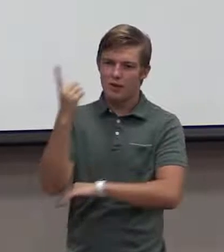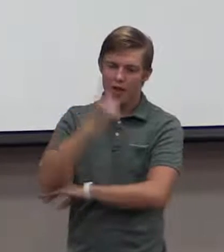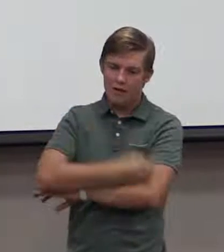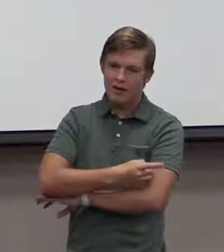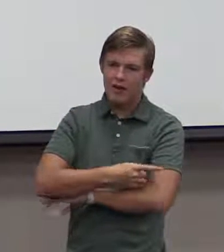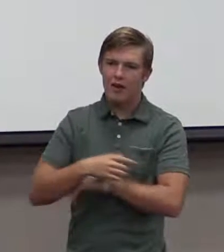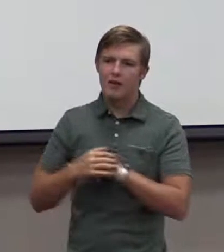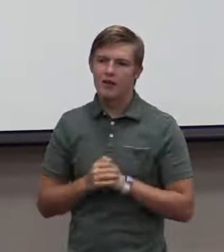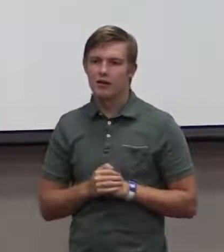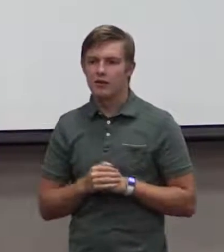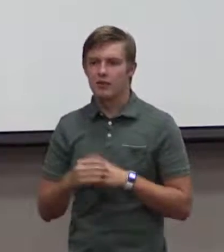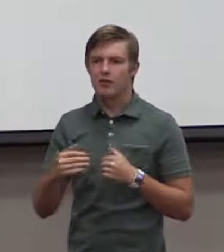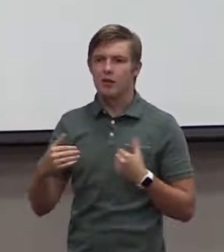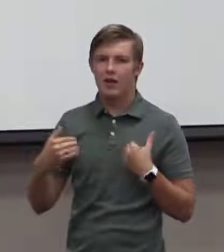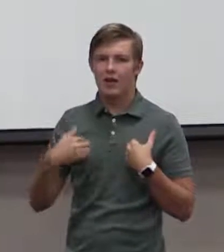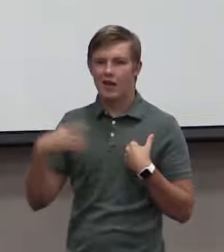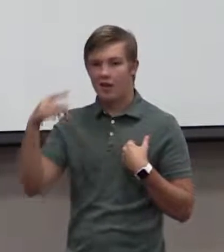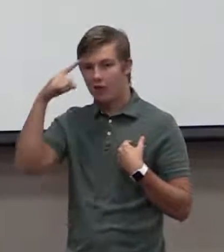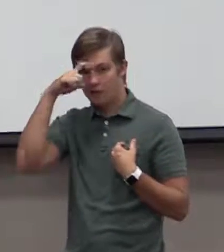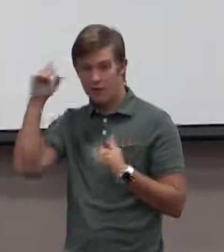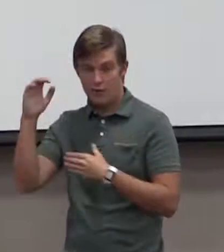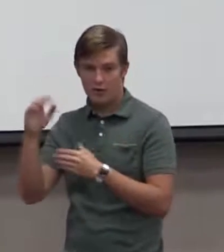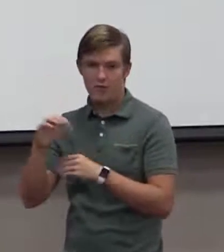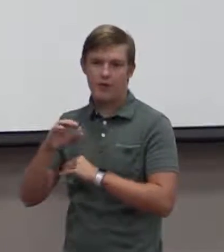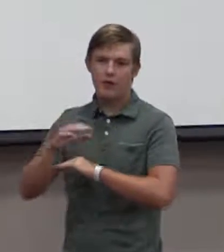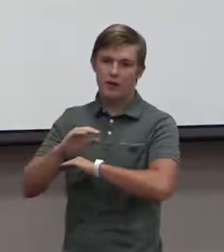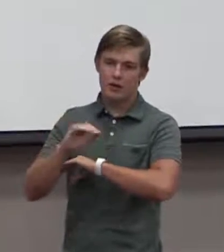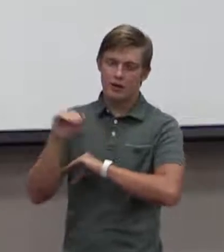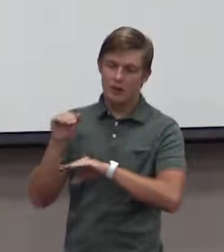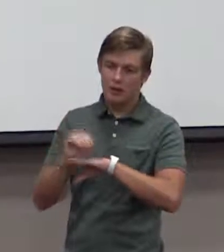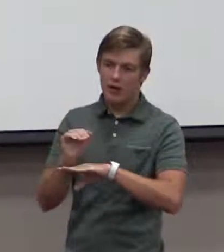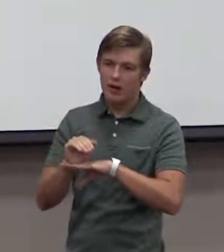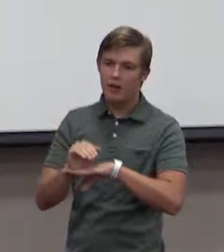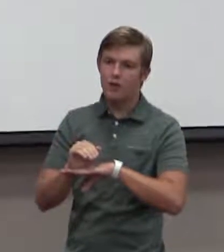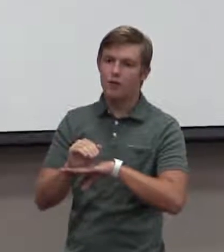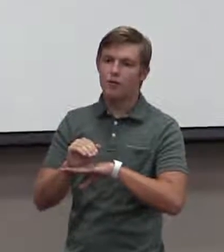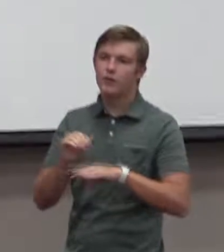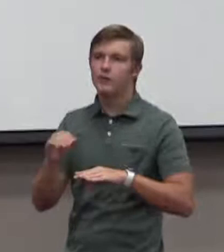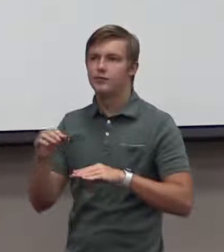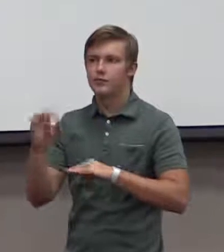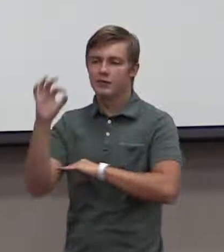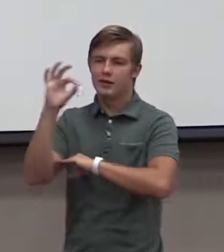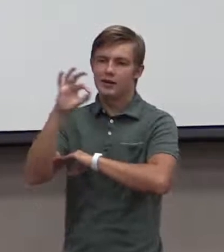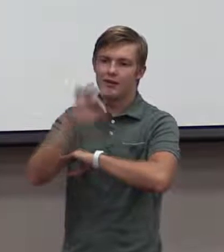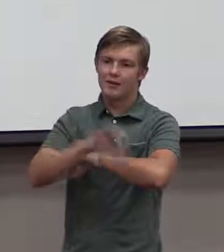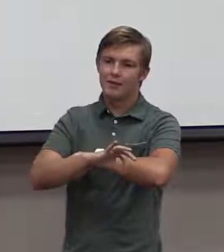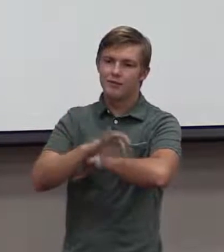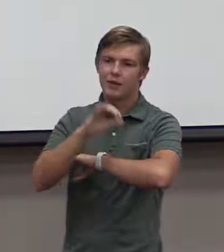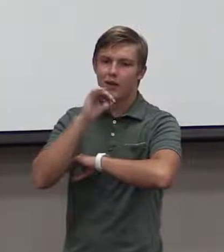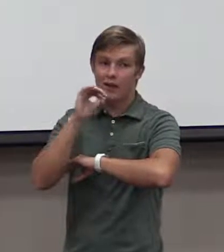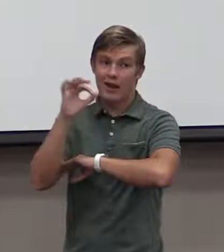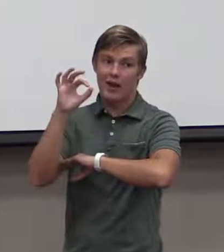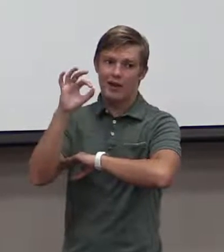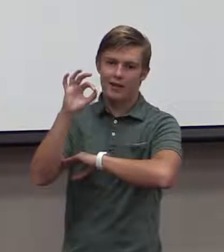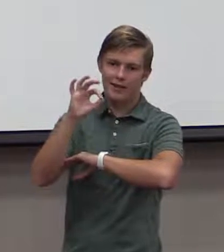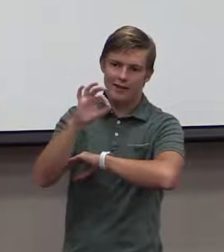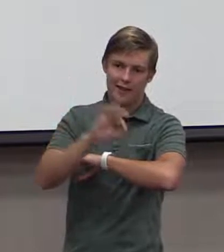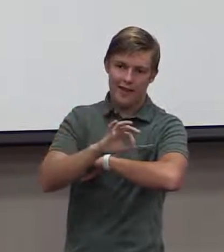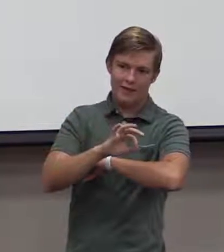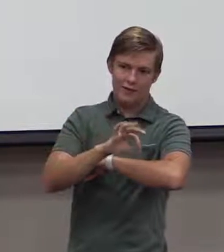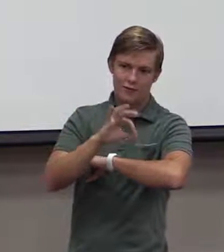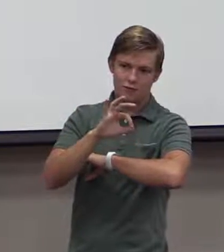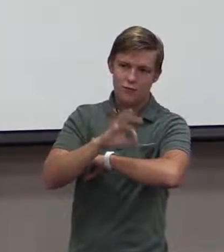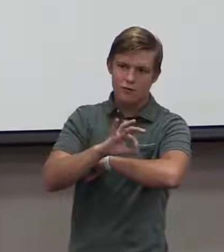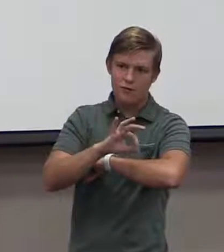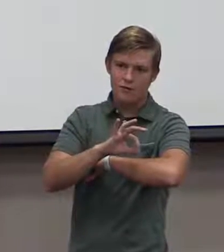lapse of the summer night where the sun doesn't really ever set. One of the names for Alaska is the land of the midnight